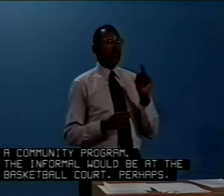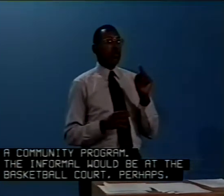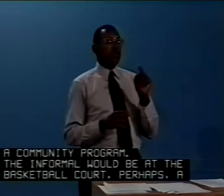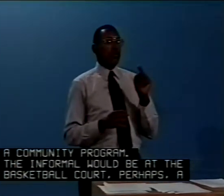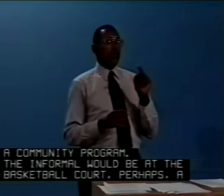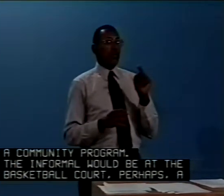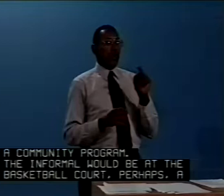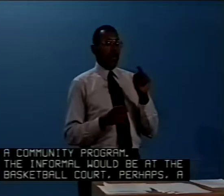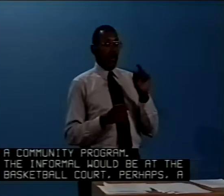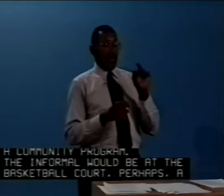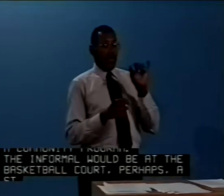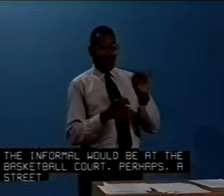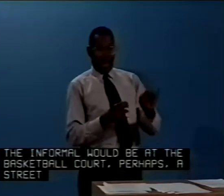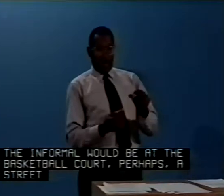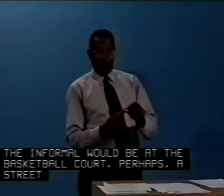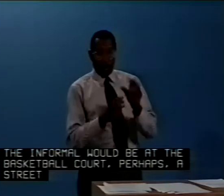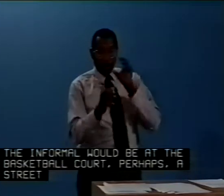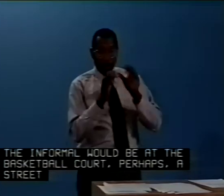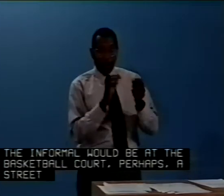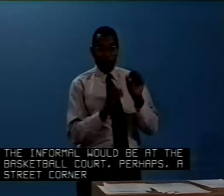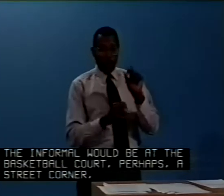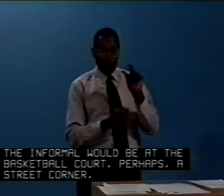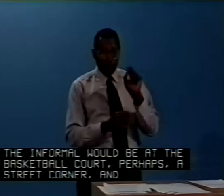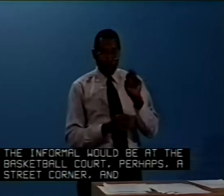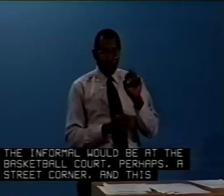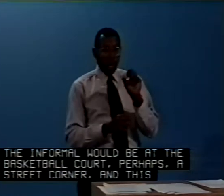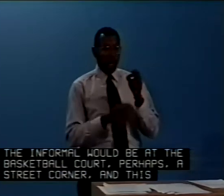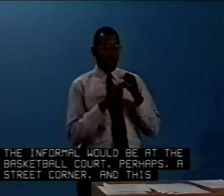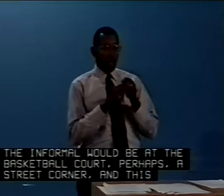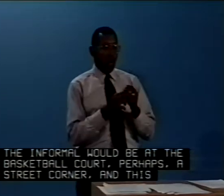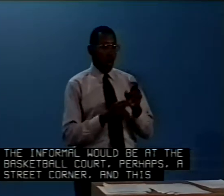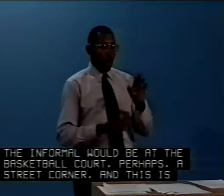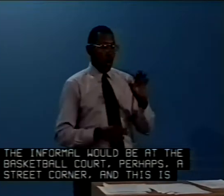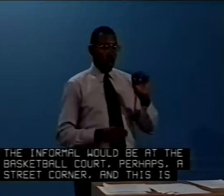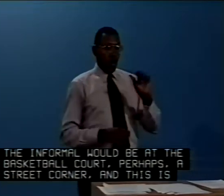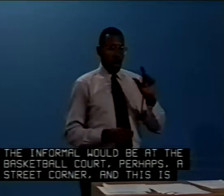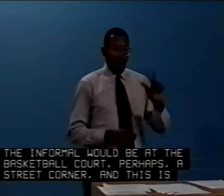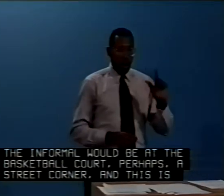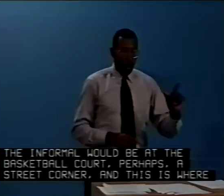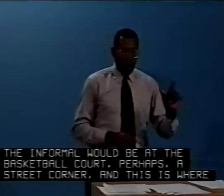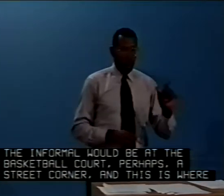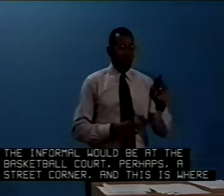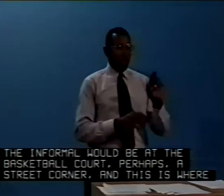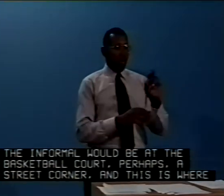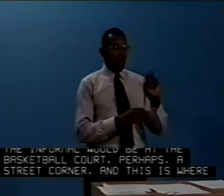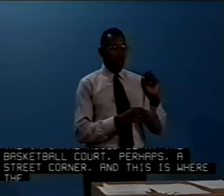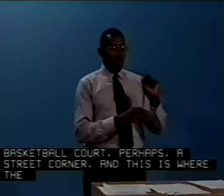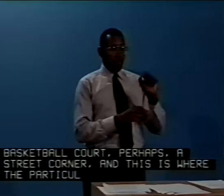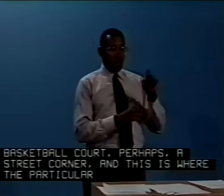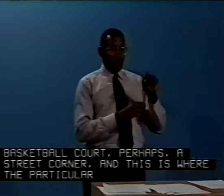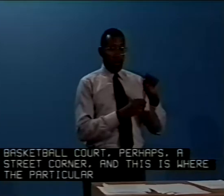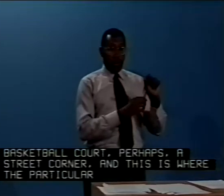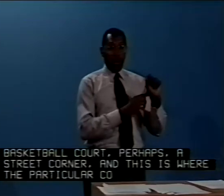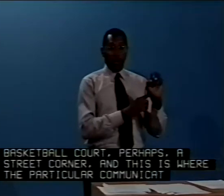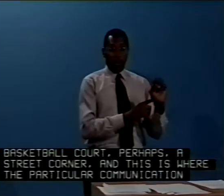And this is where the particular communication style is called the call